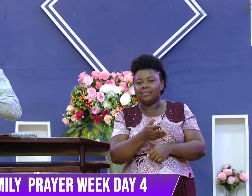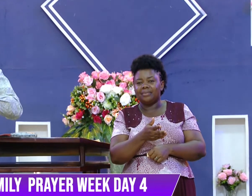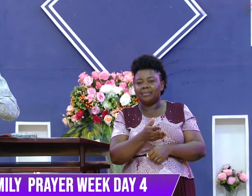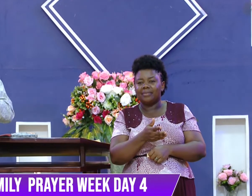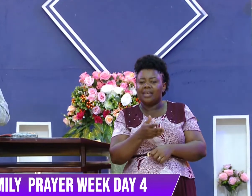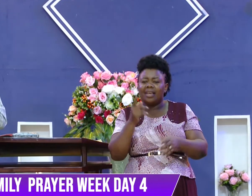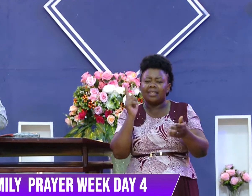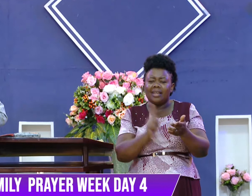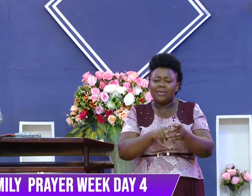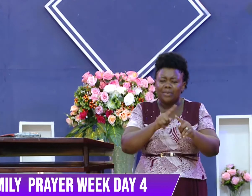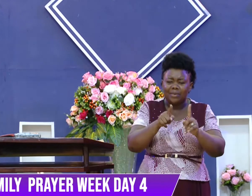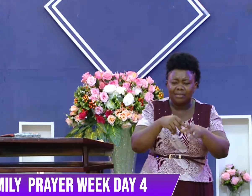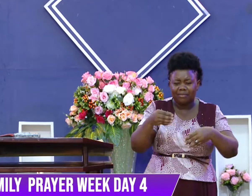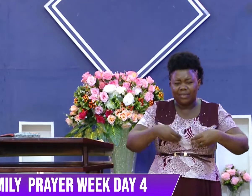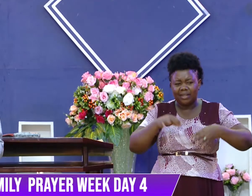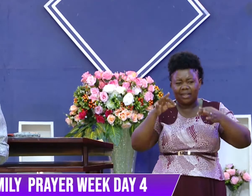home. I